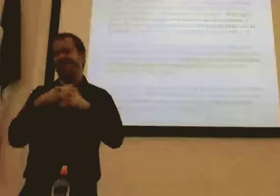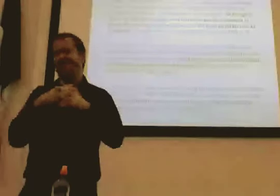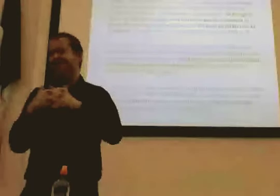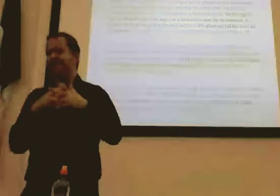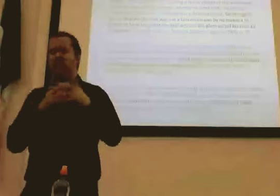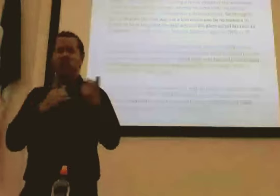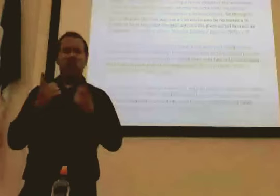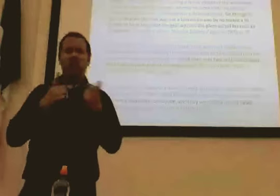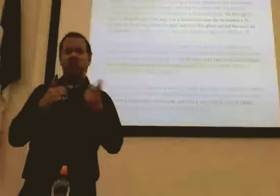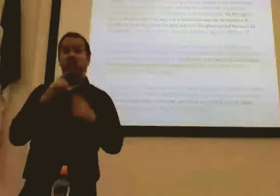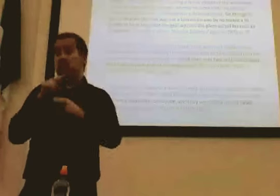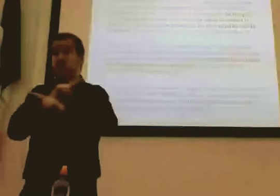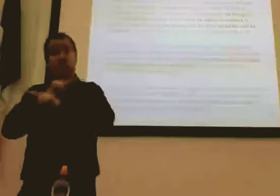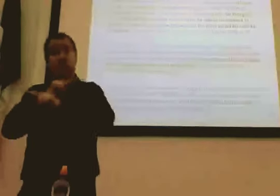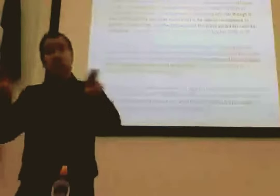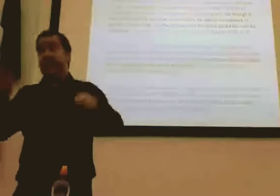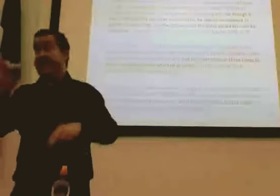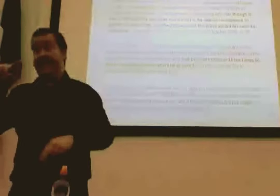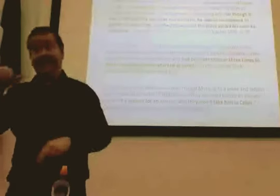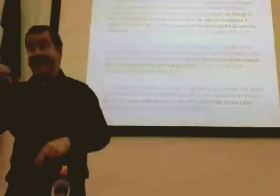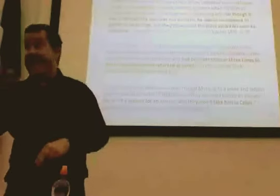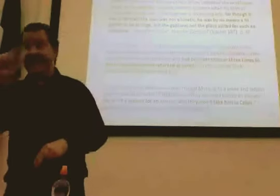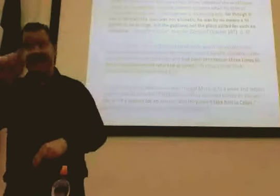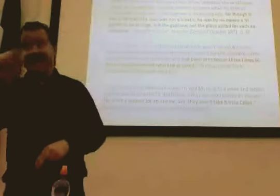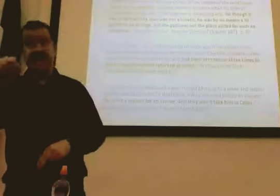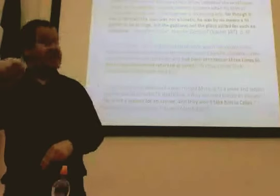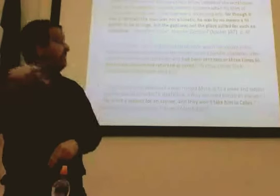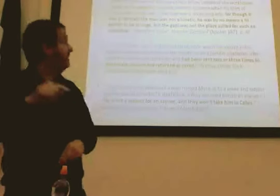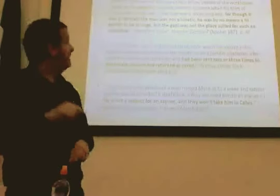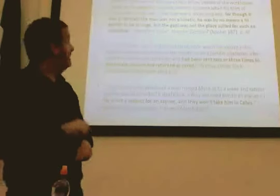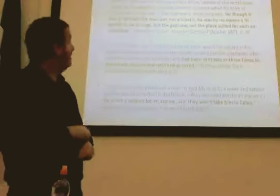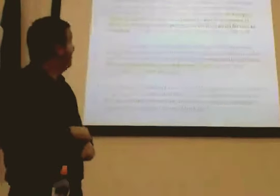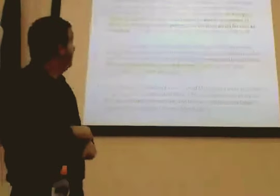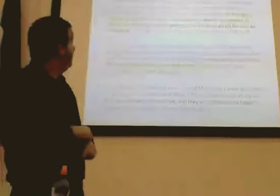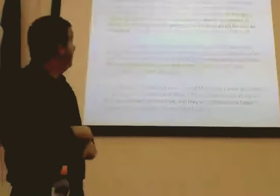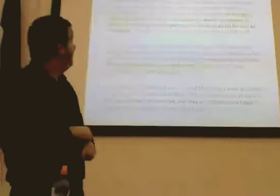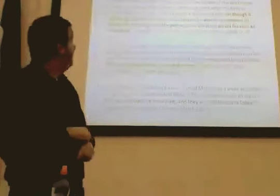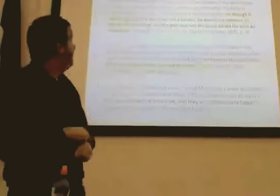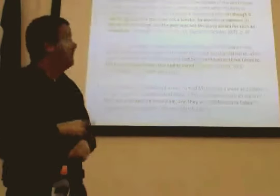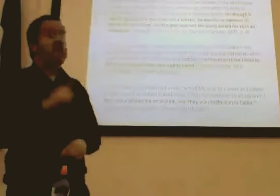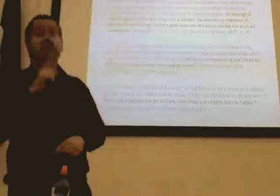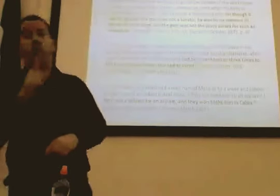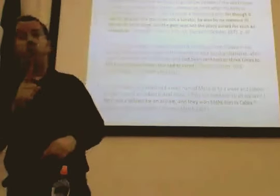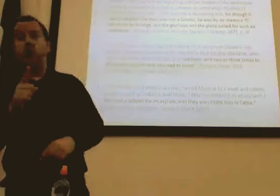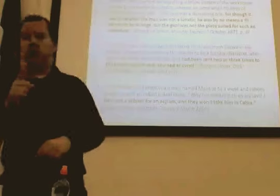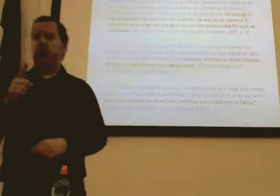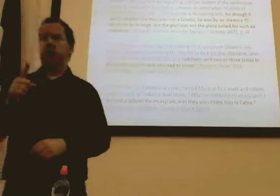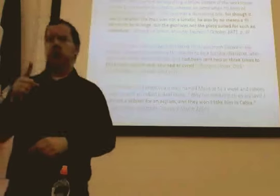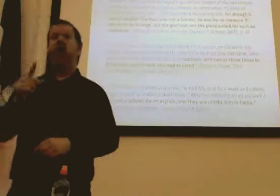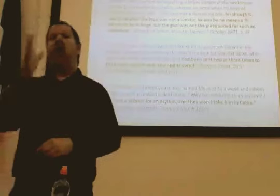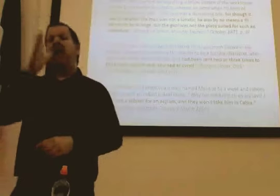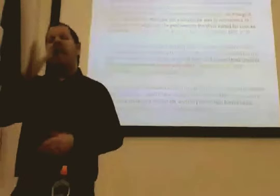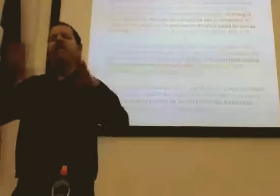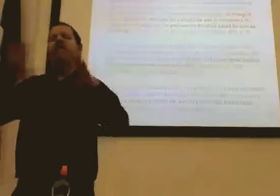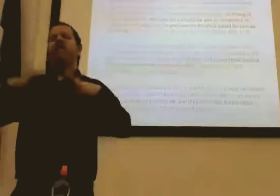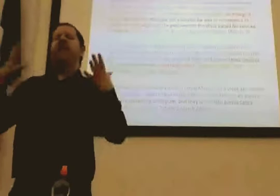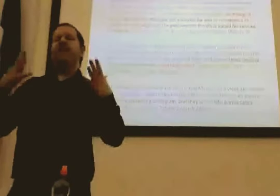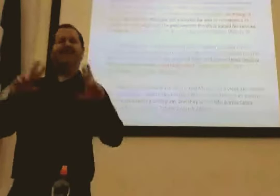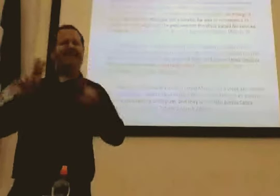felt that he was a very difficult case and didn't know what to do with him, because he definitely wasn't insane. But at the same time,